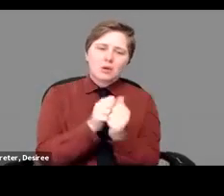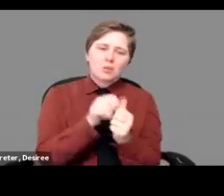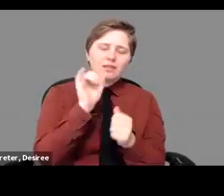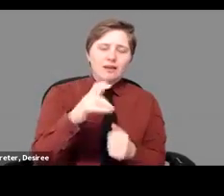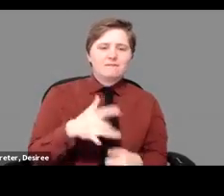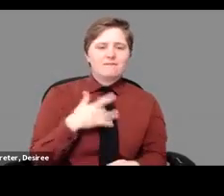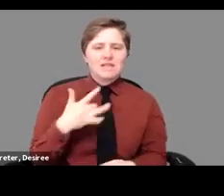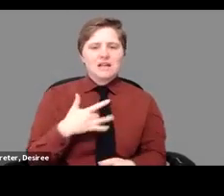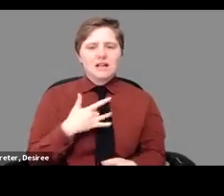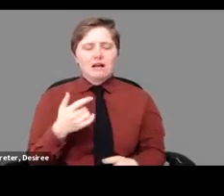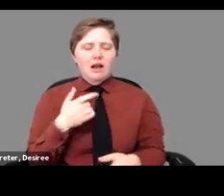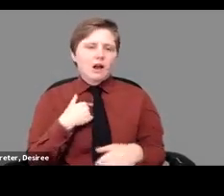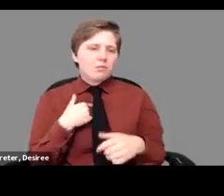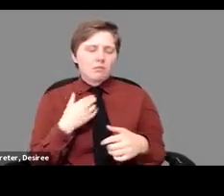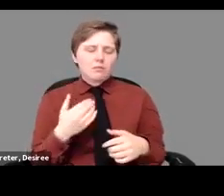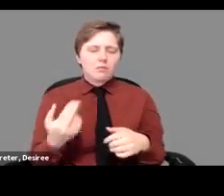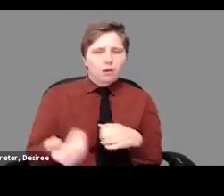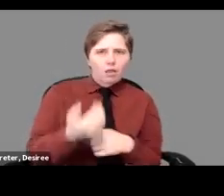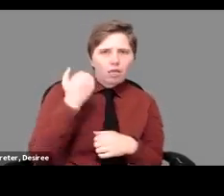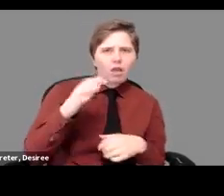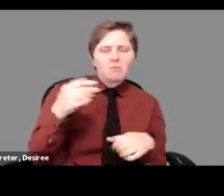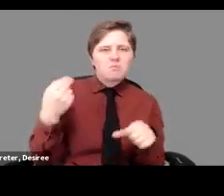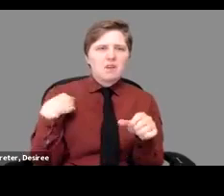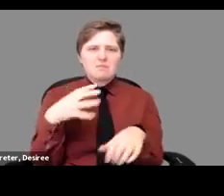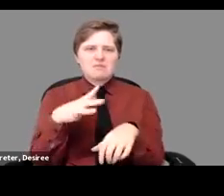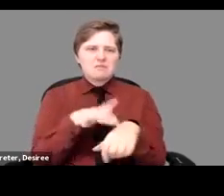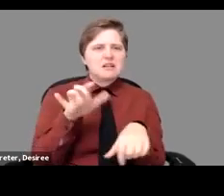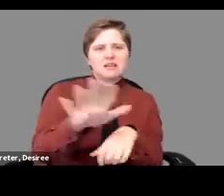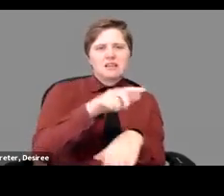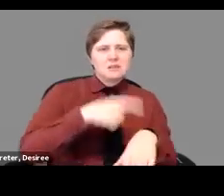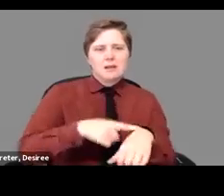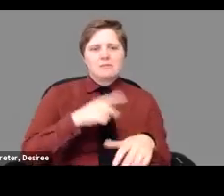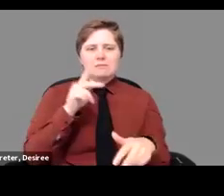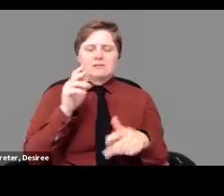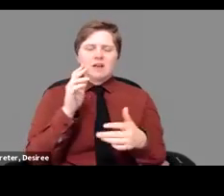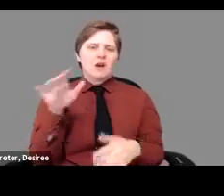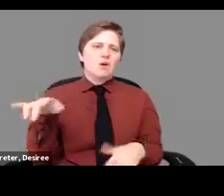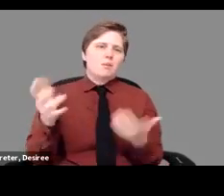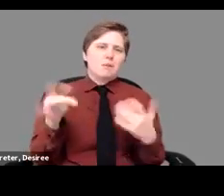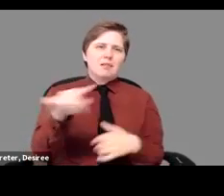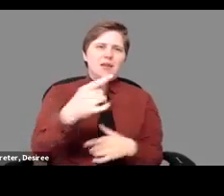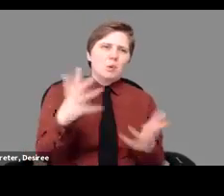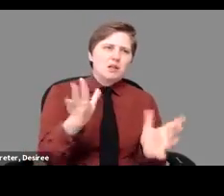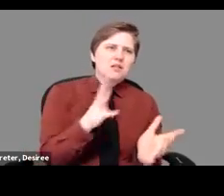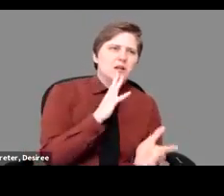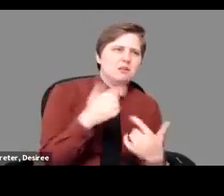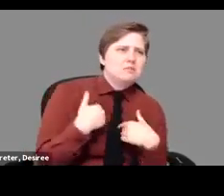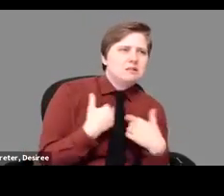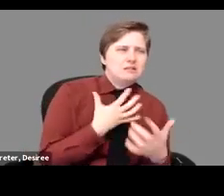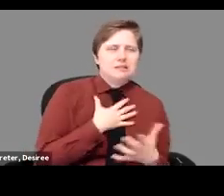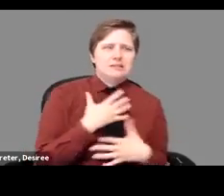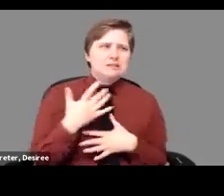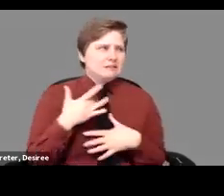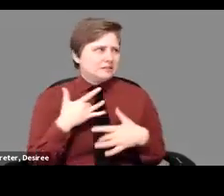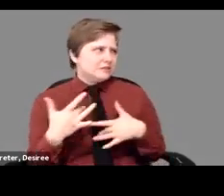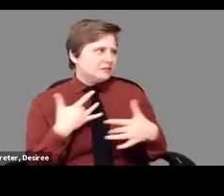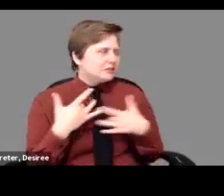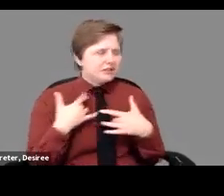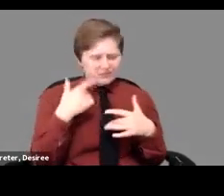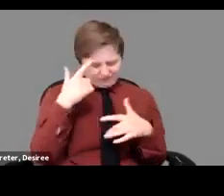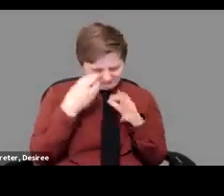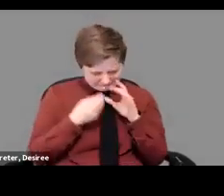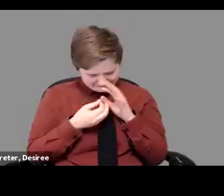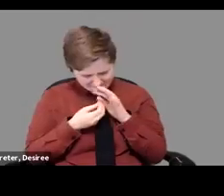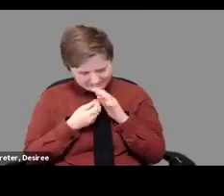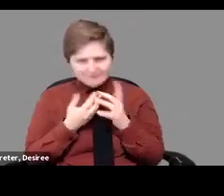like they're taking people's time, that some people really don't want to talk to them, but really making an